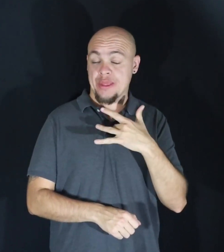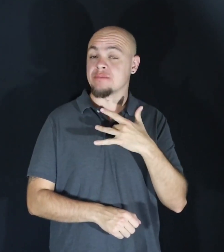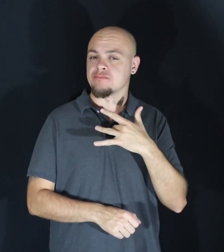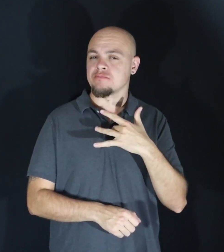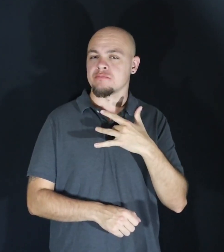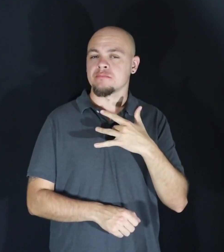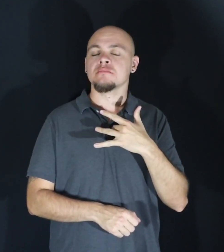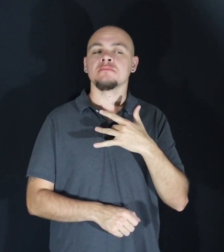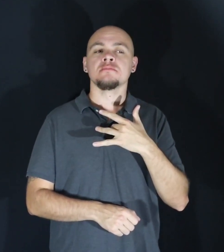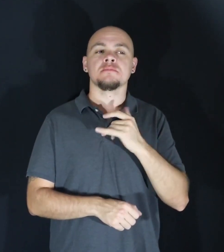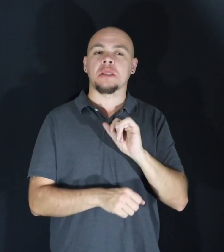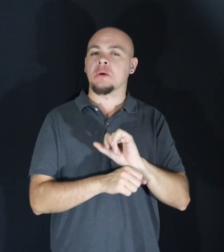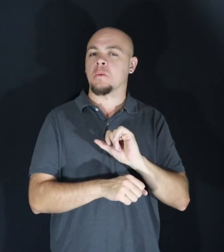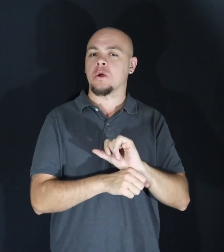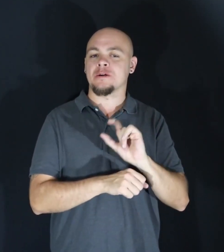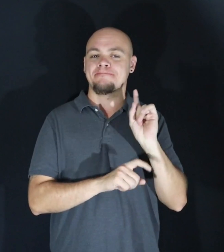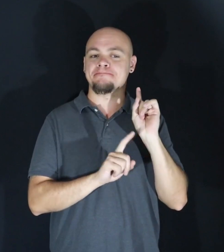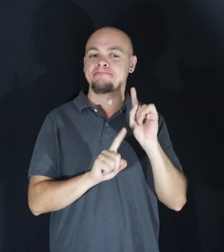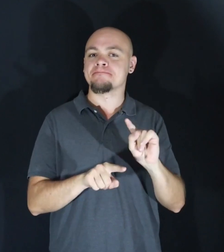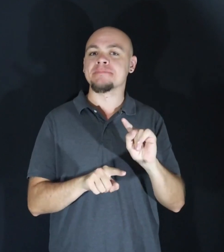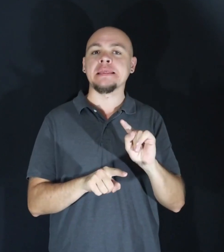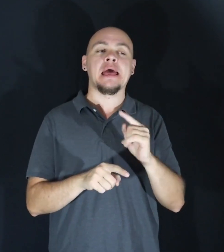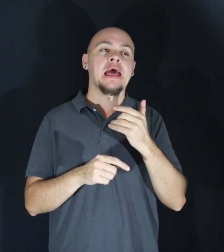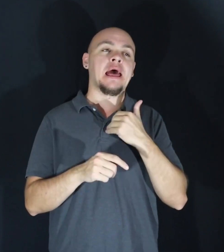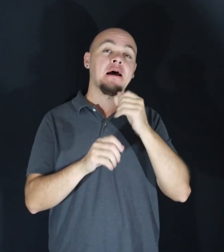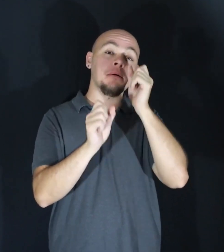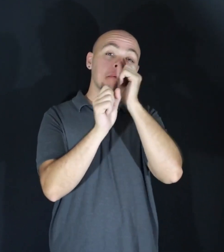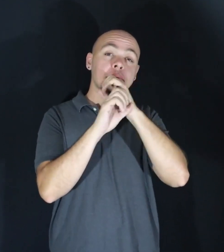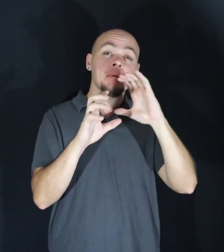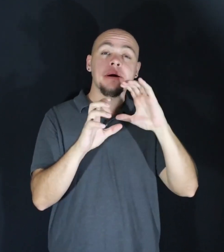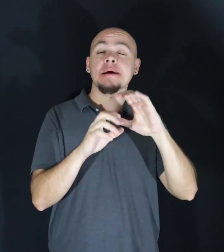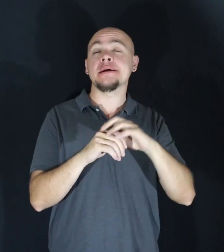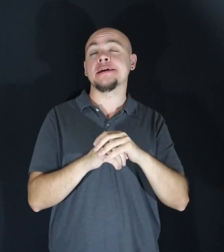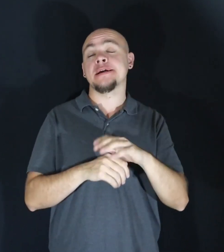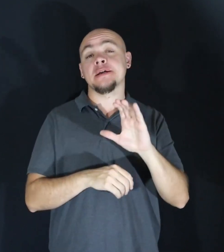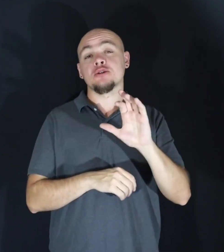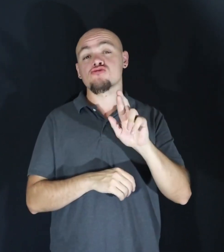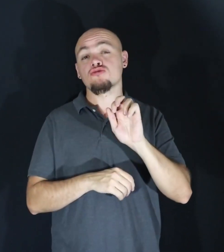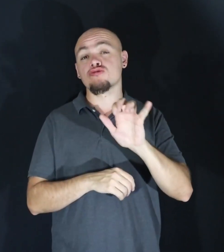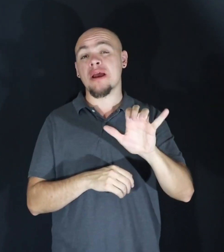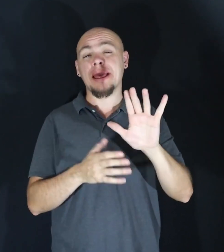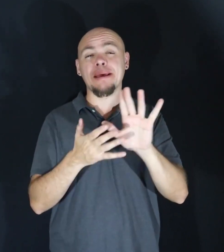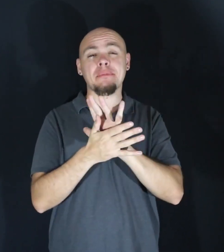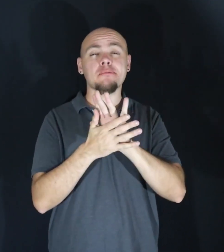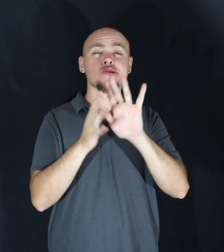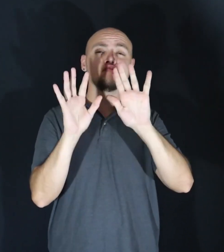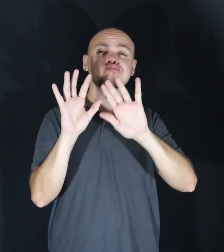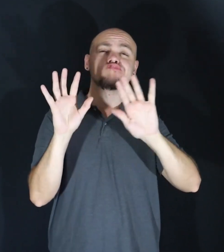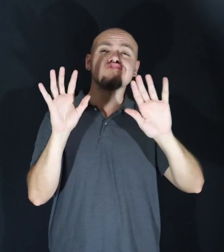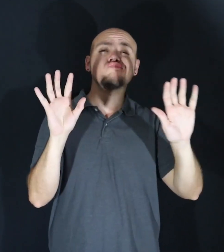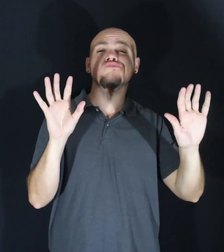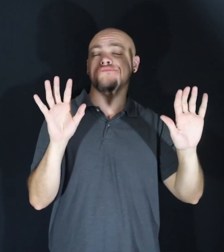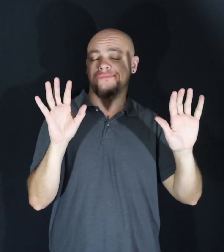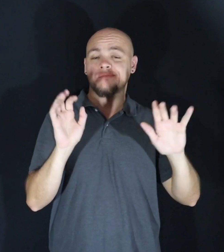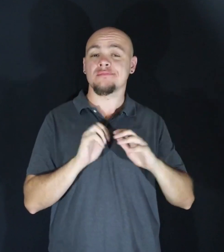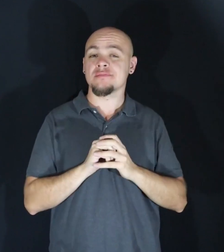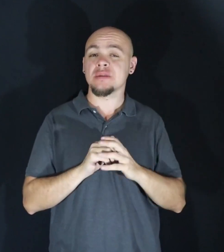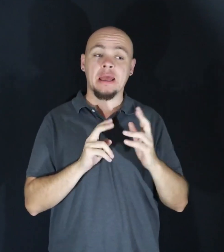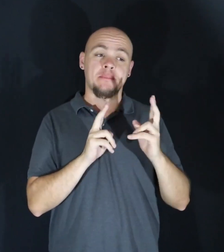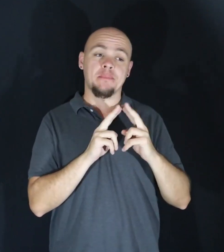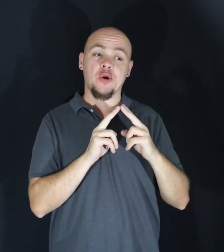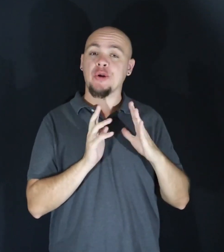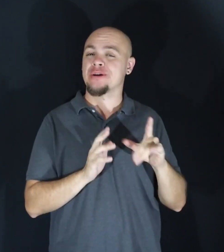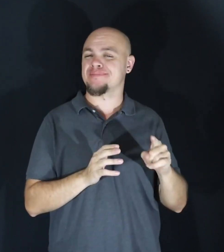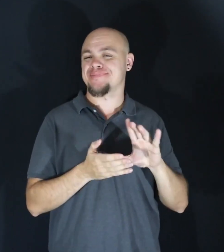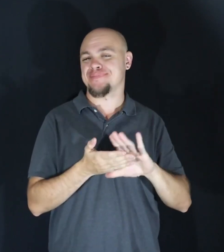I came home from work to balloons and crepe paper on the ceiling and around my chair. My partner had cooked me